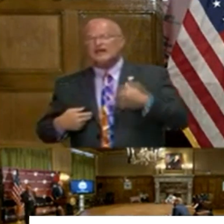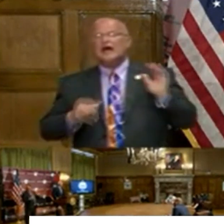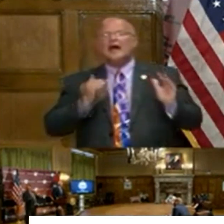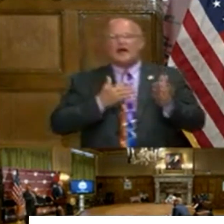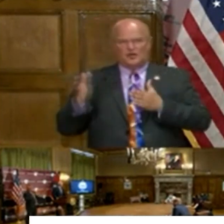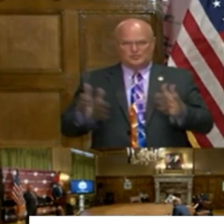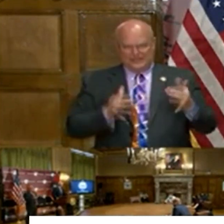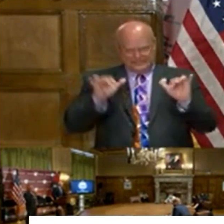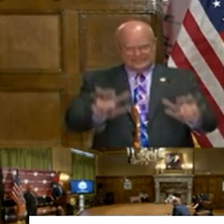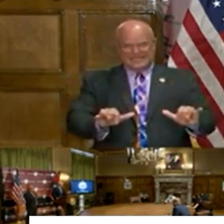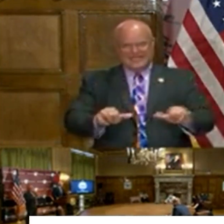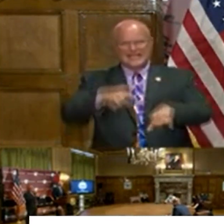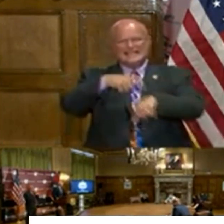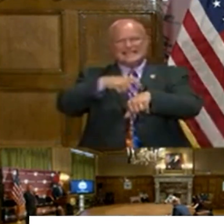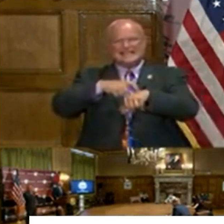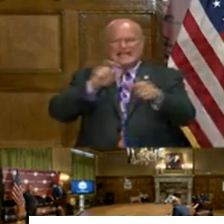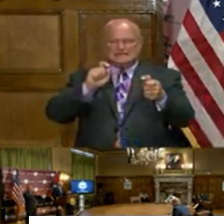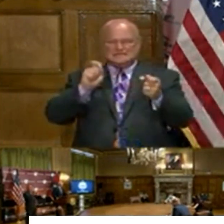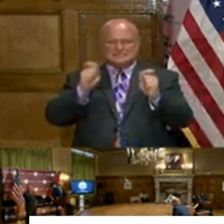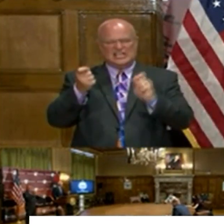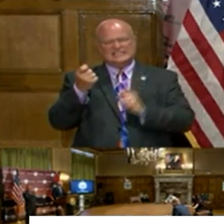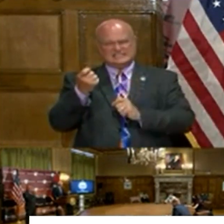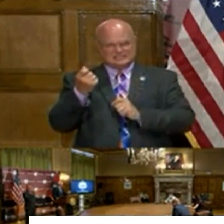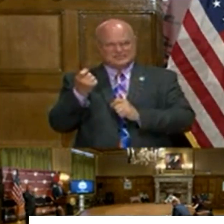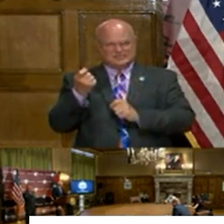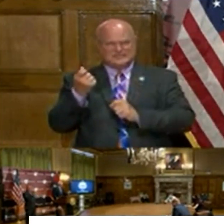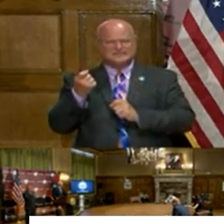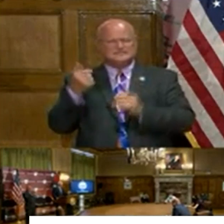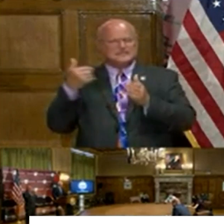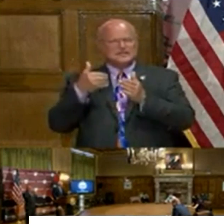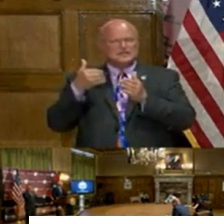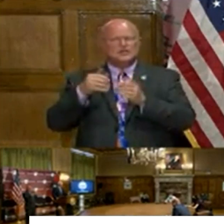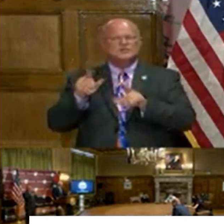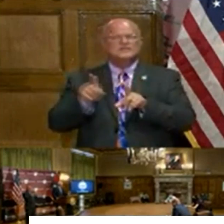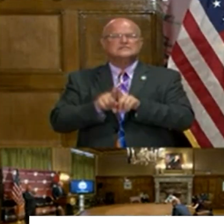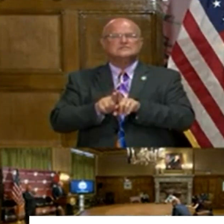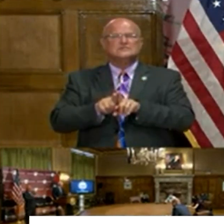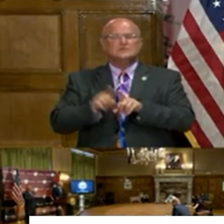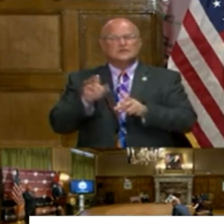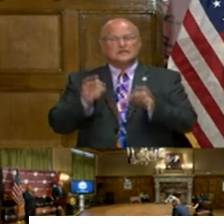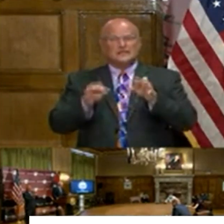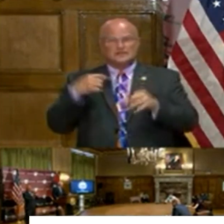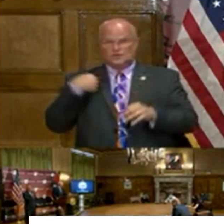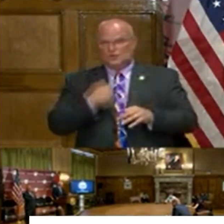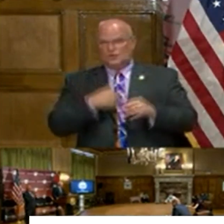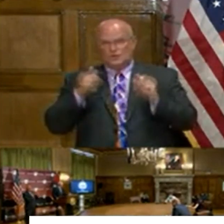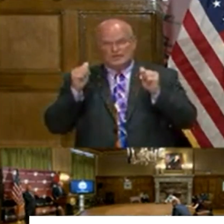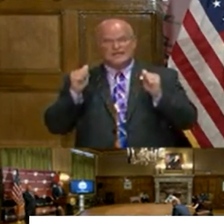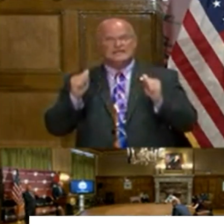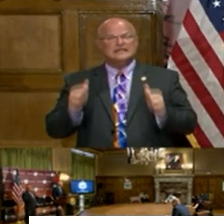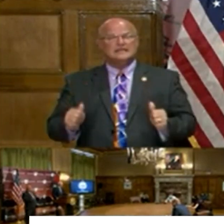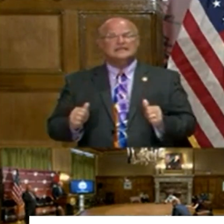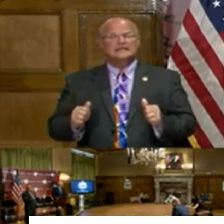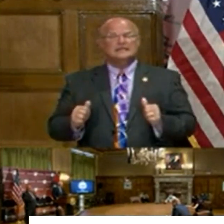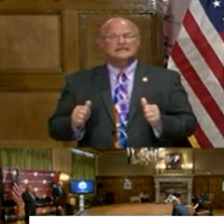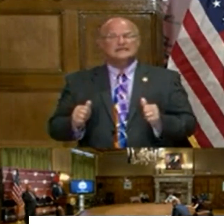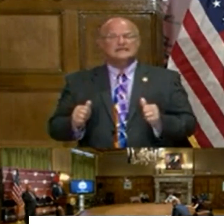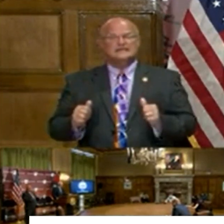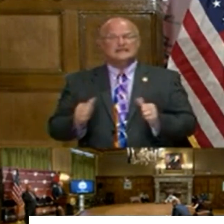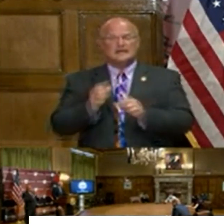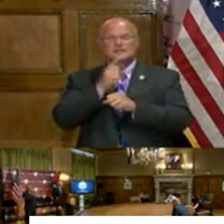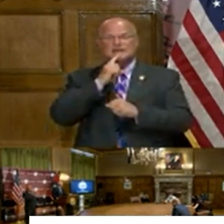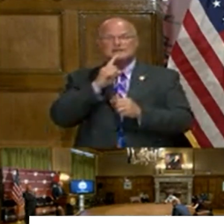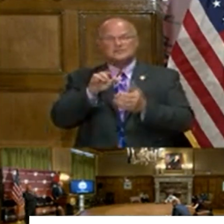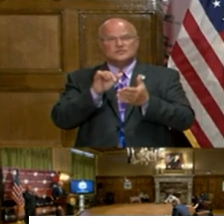remains the same. It's just our time frame is going to be very close as to whether we can